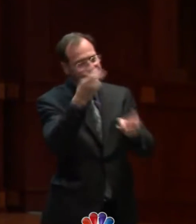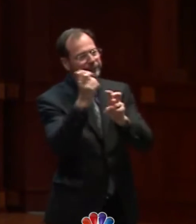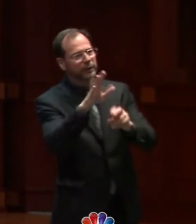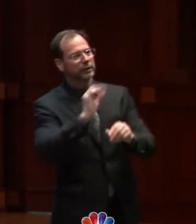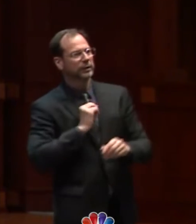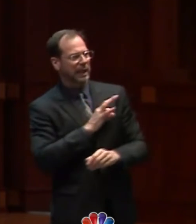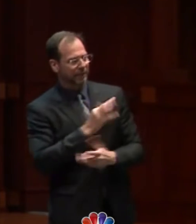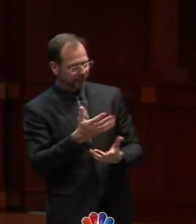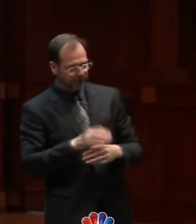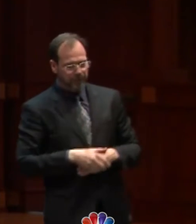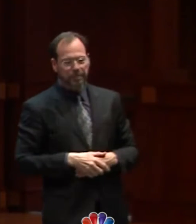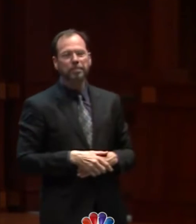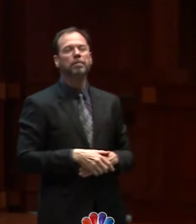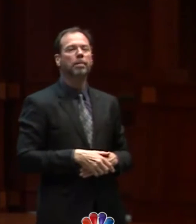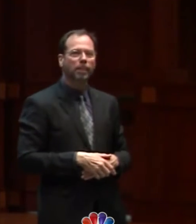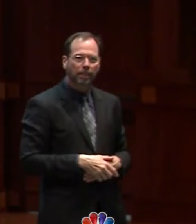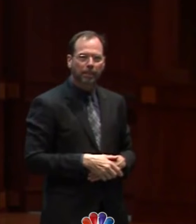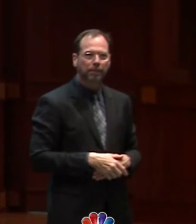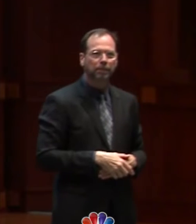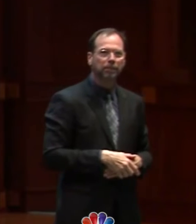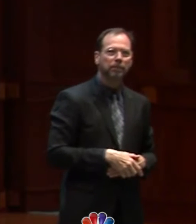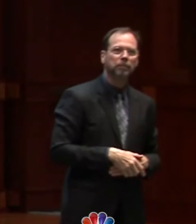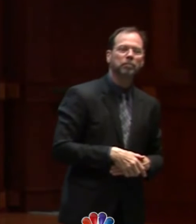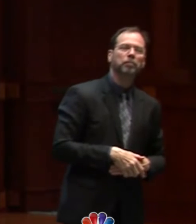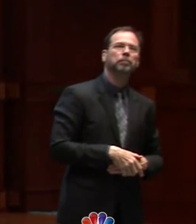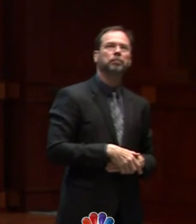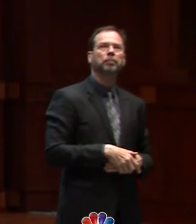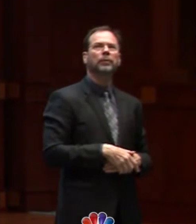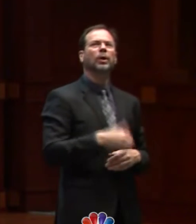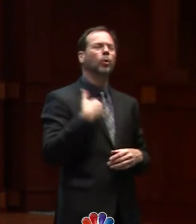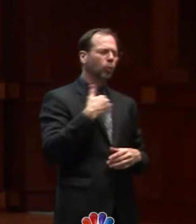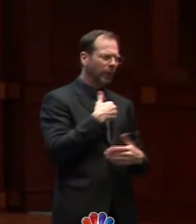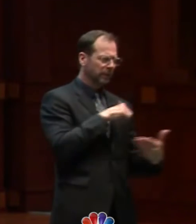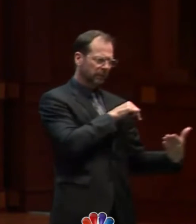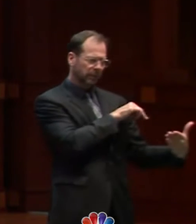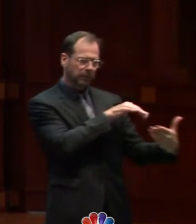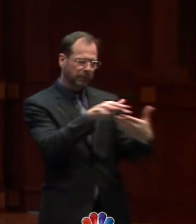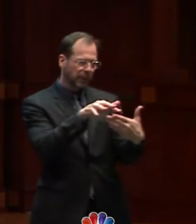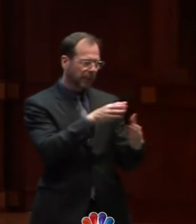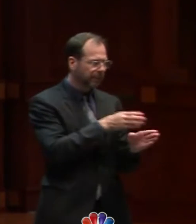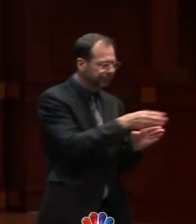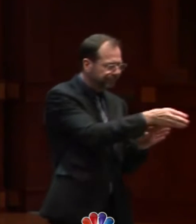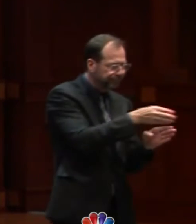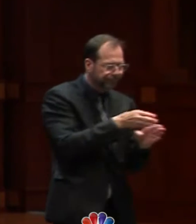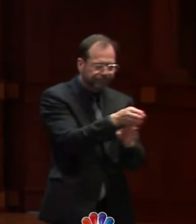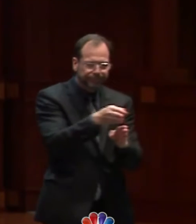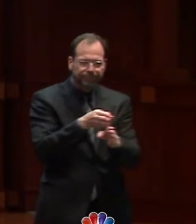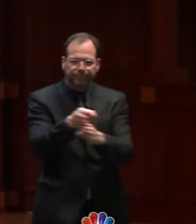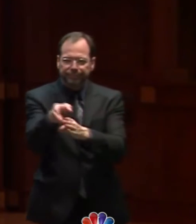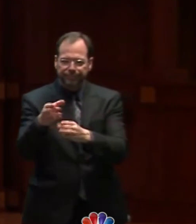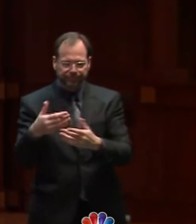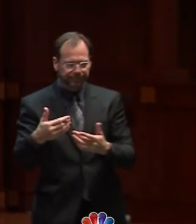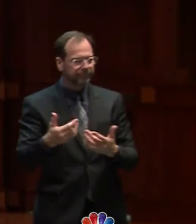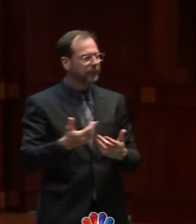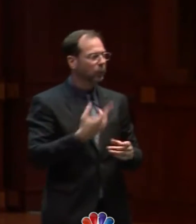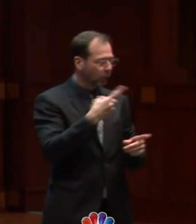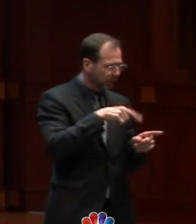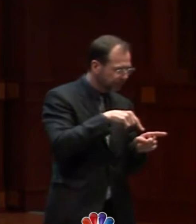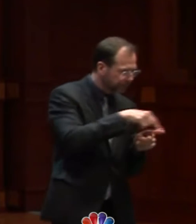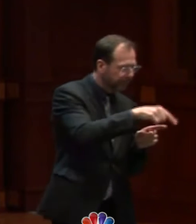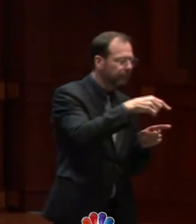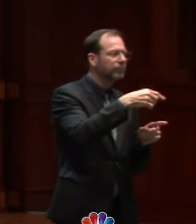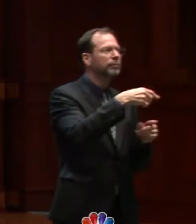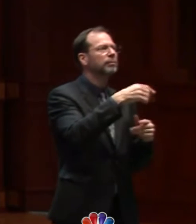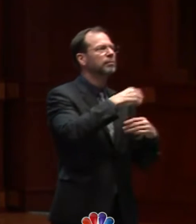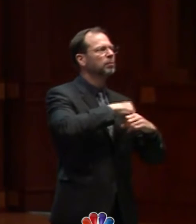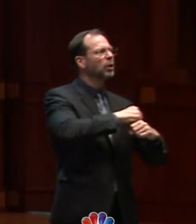So there are multiple strands that we look at as it concerns the supply chain. One is for